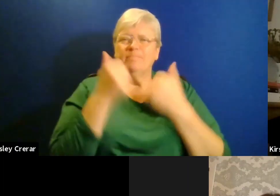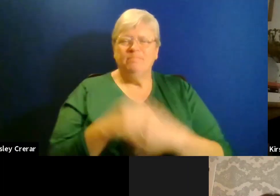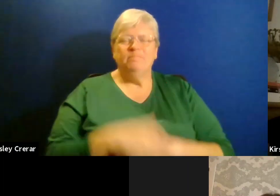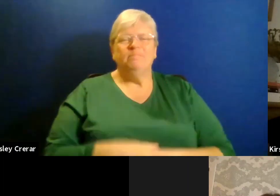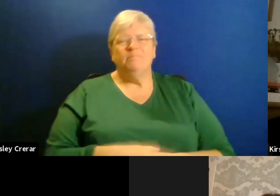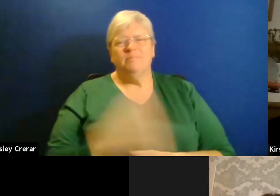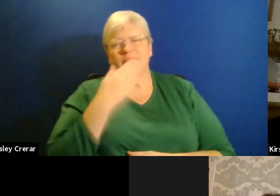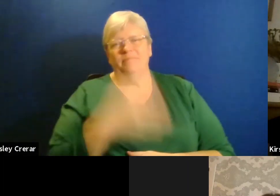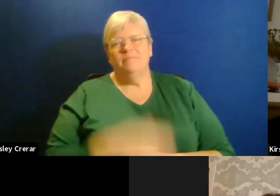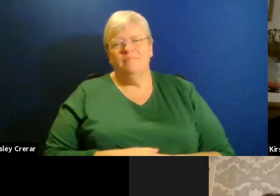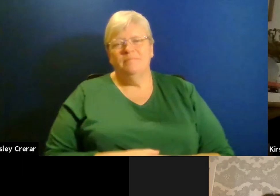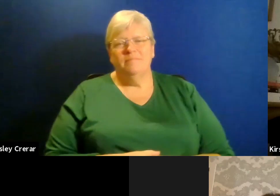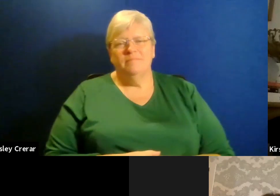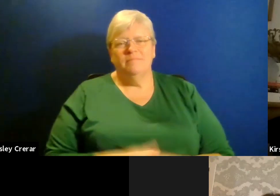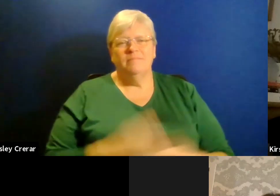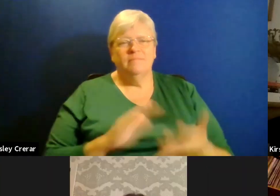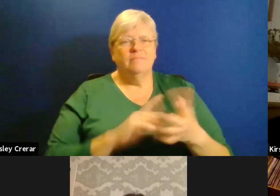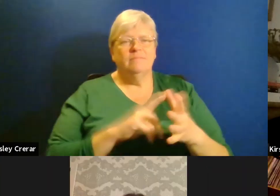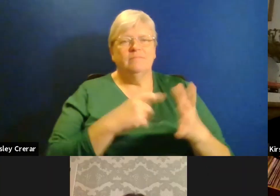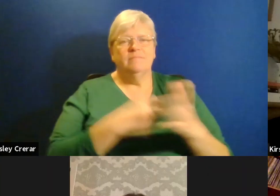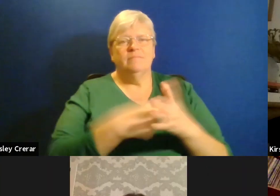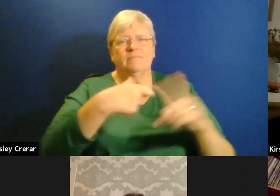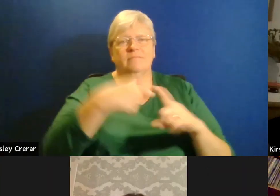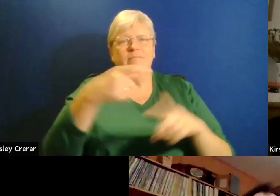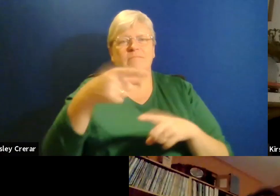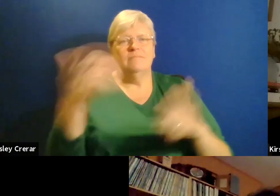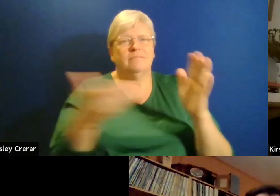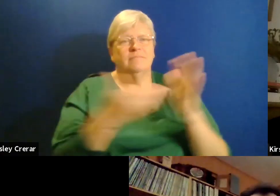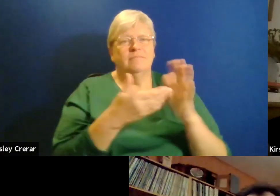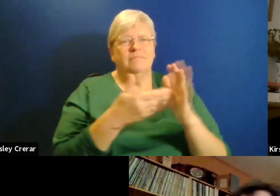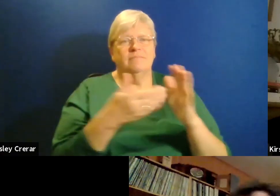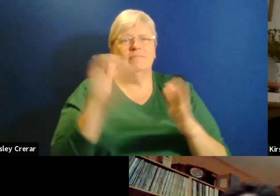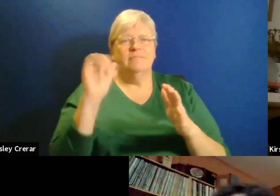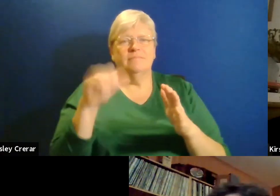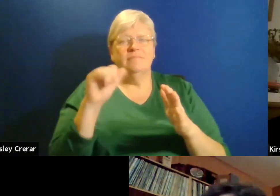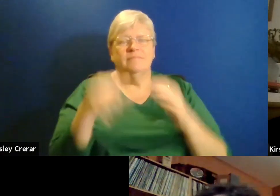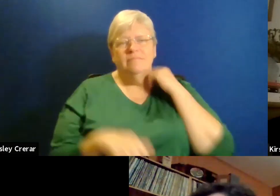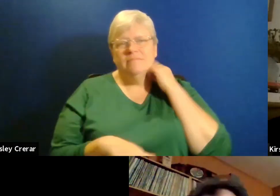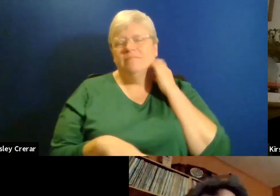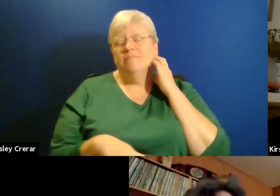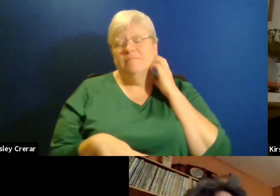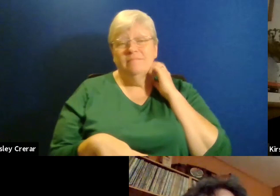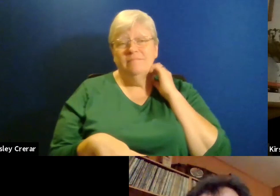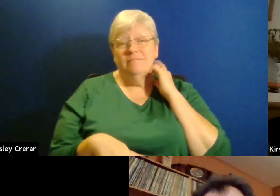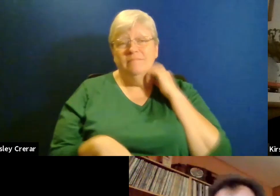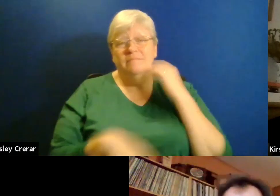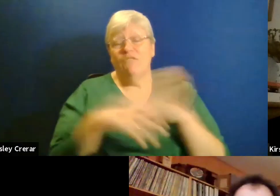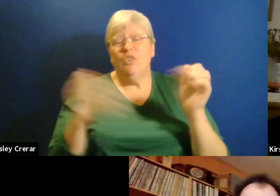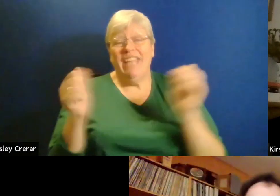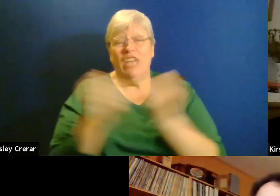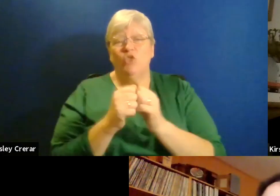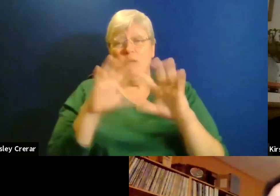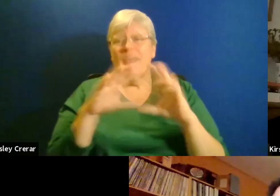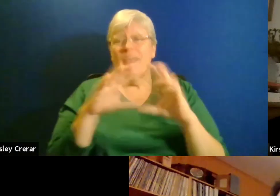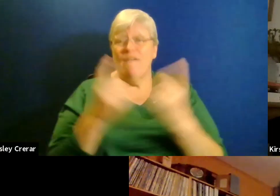Thank you. Mark, if you'd like to add to that. Yeah, I absolutely agree with everything that's just been said